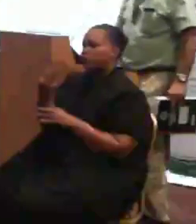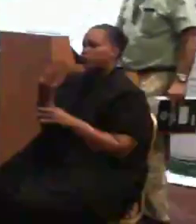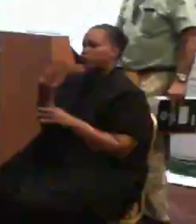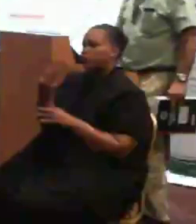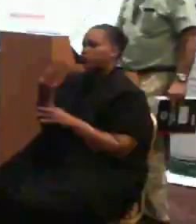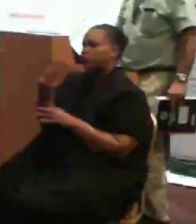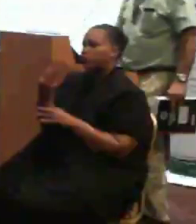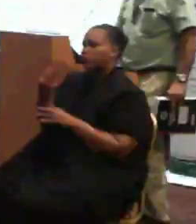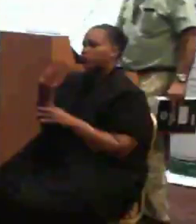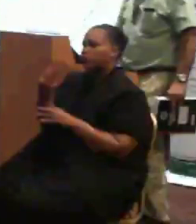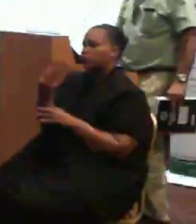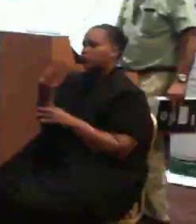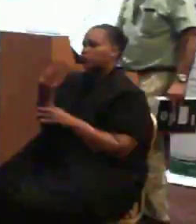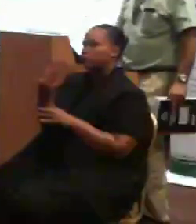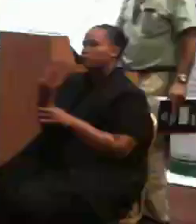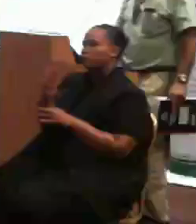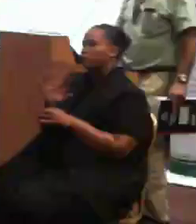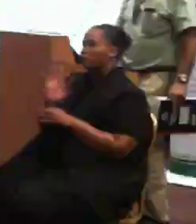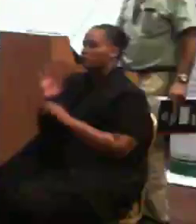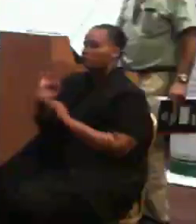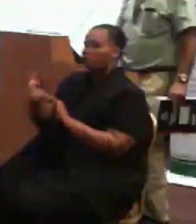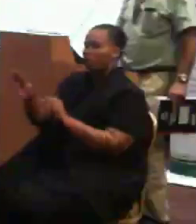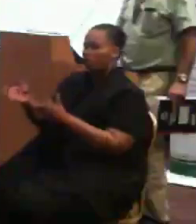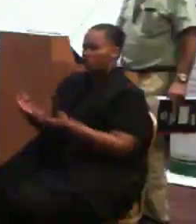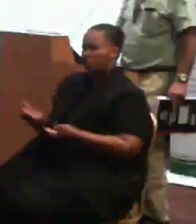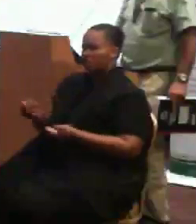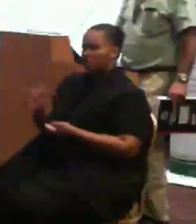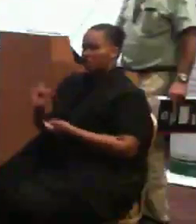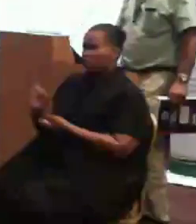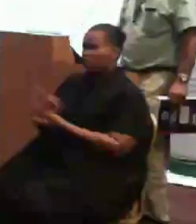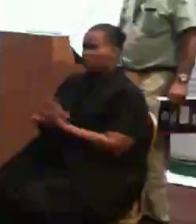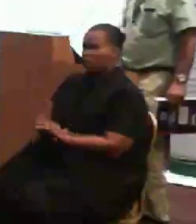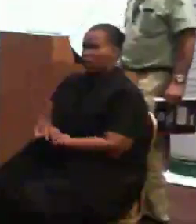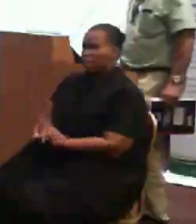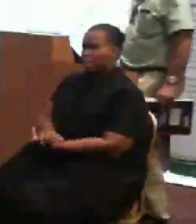no, your introductory statements.